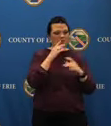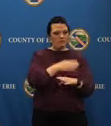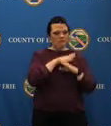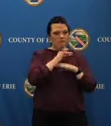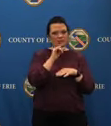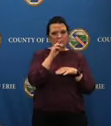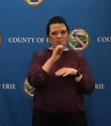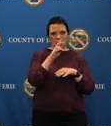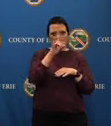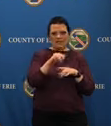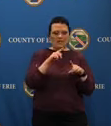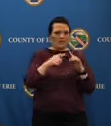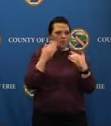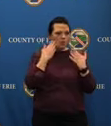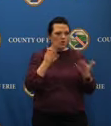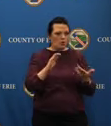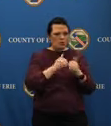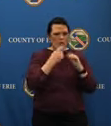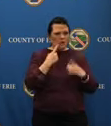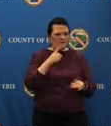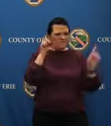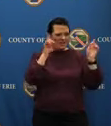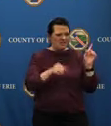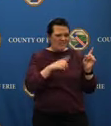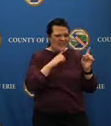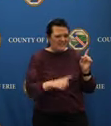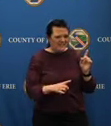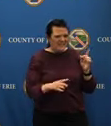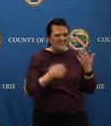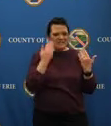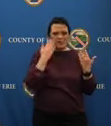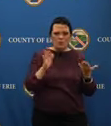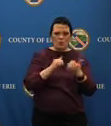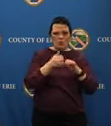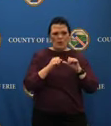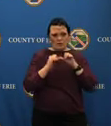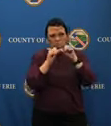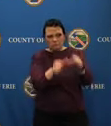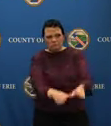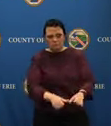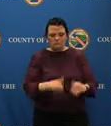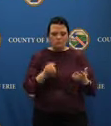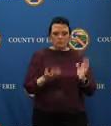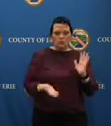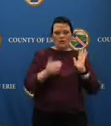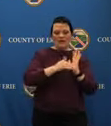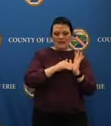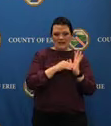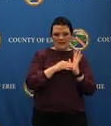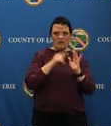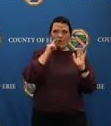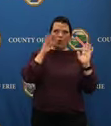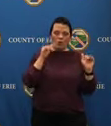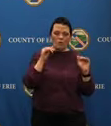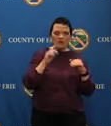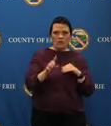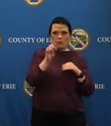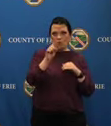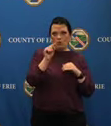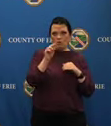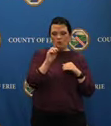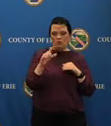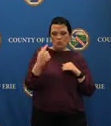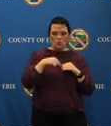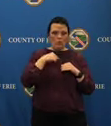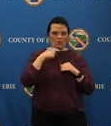know how effective the natural immunity is, and we don't know how long it will last. So Again, this is hopefully one tool that we